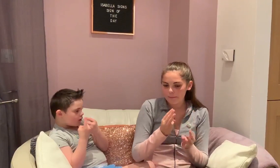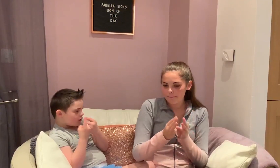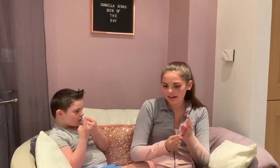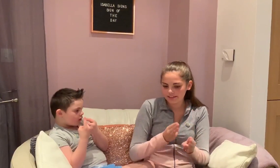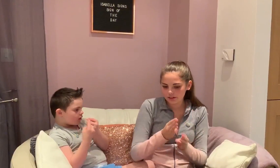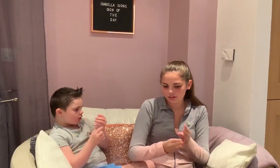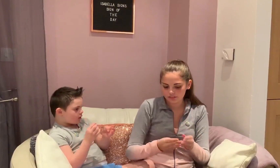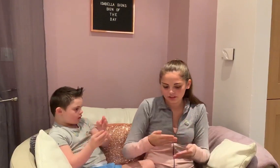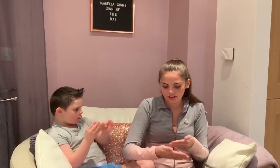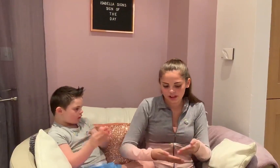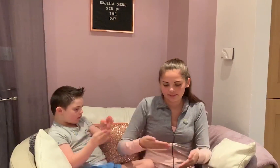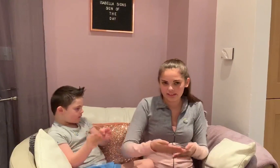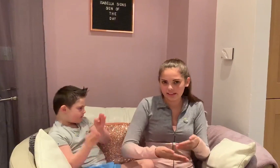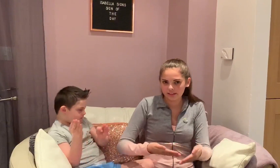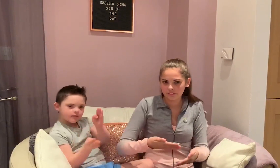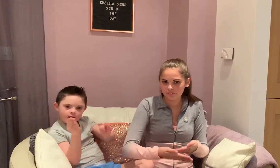The Makaton Charity